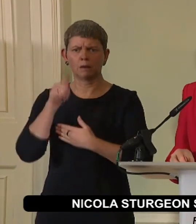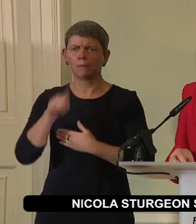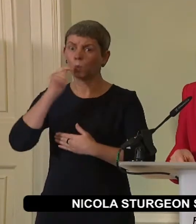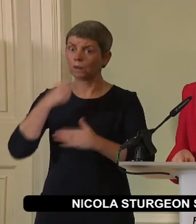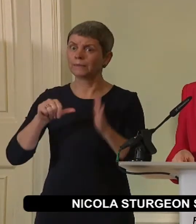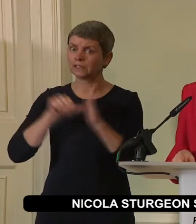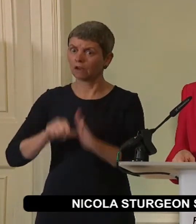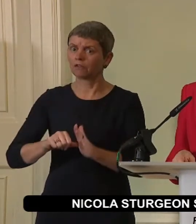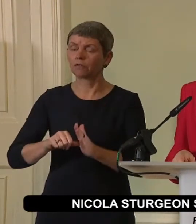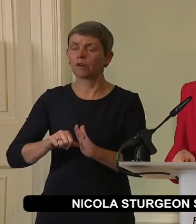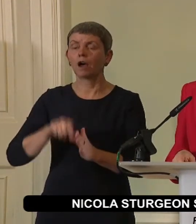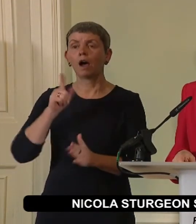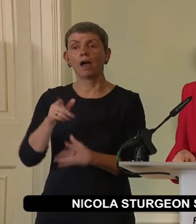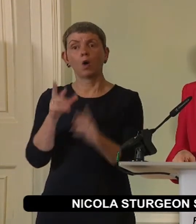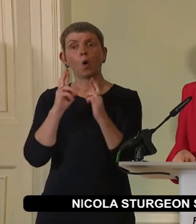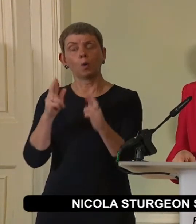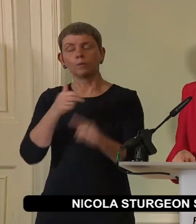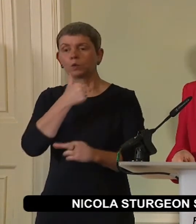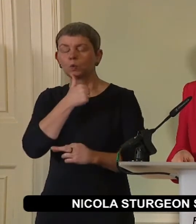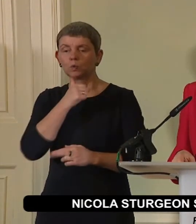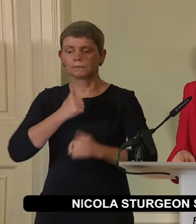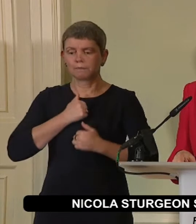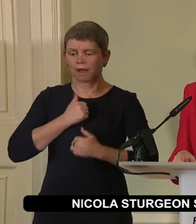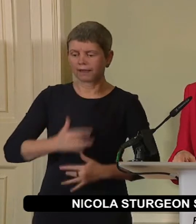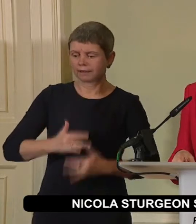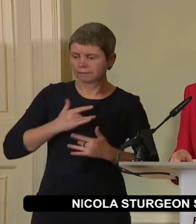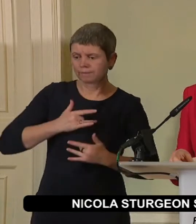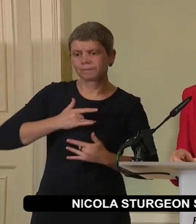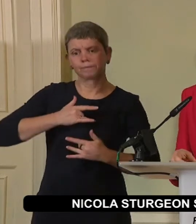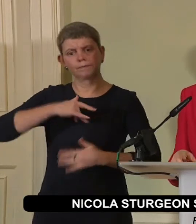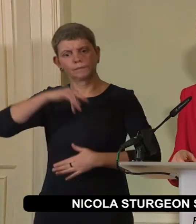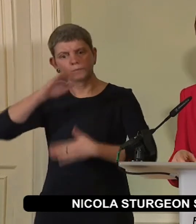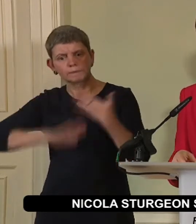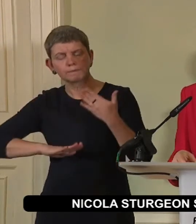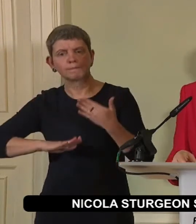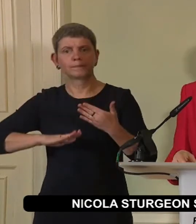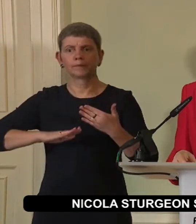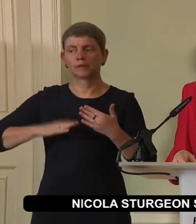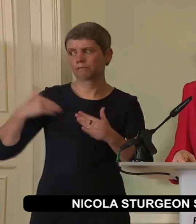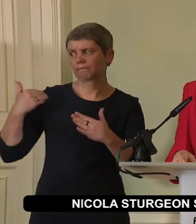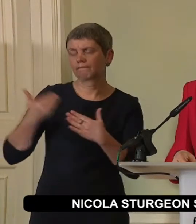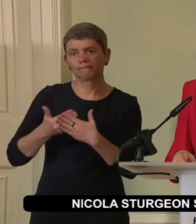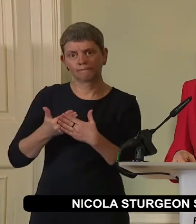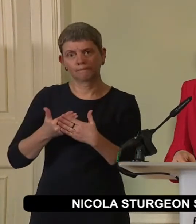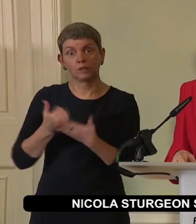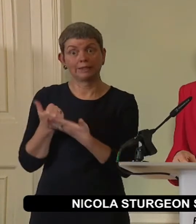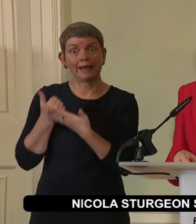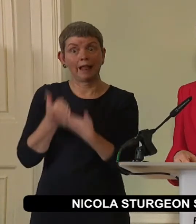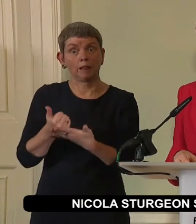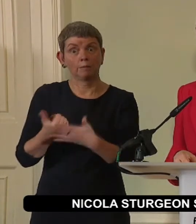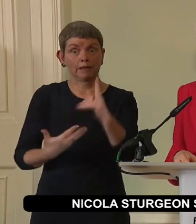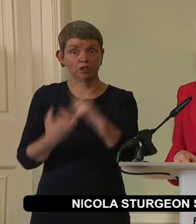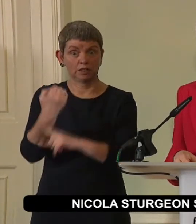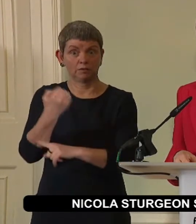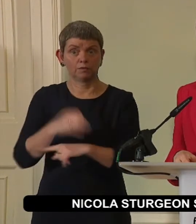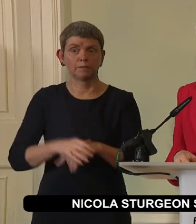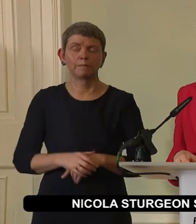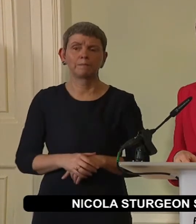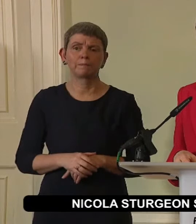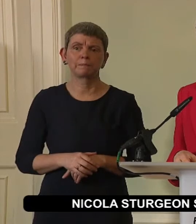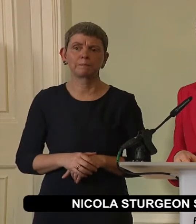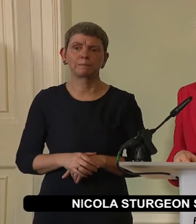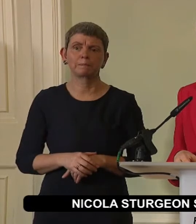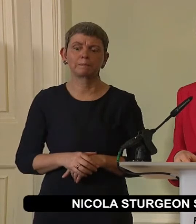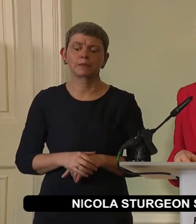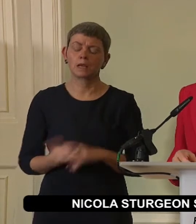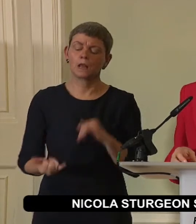all the experience and perspective I've gathered over these years to help get us there. Lastly, there will be